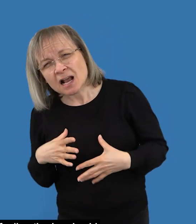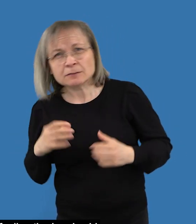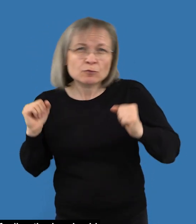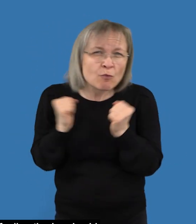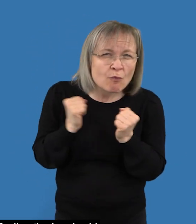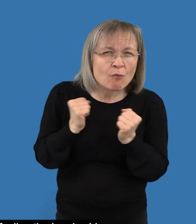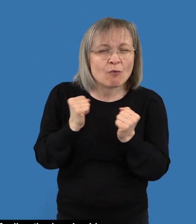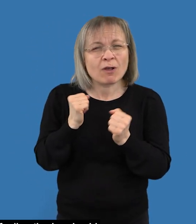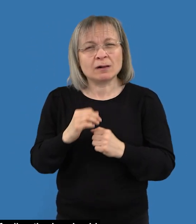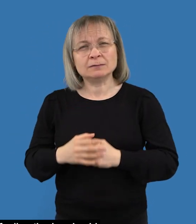Feeling tired and cold.